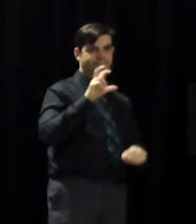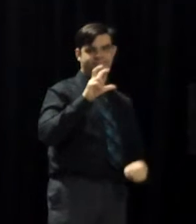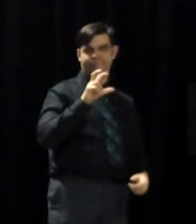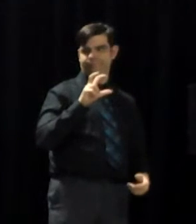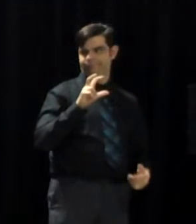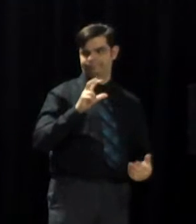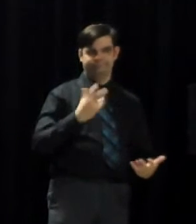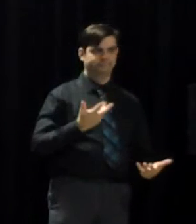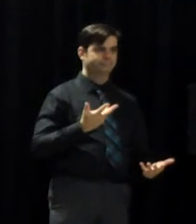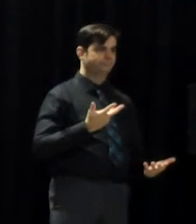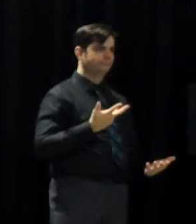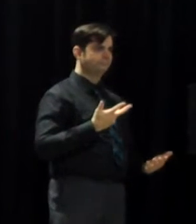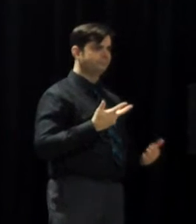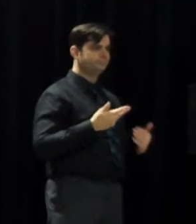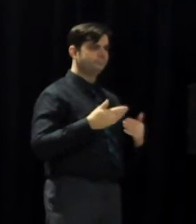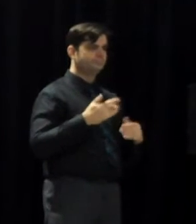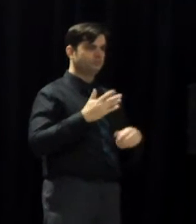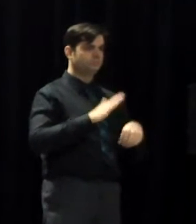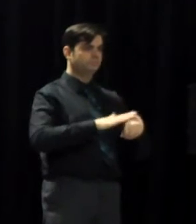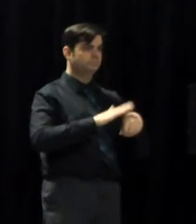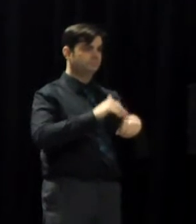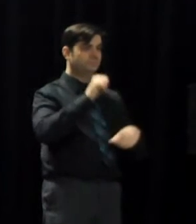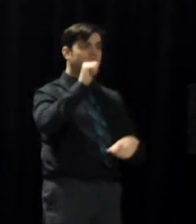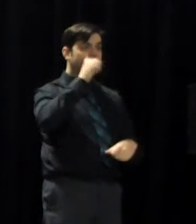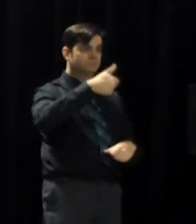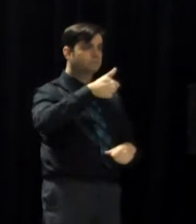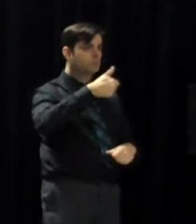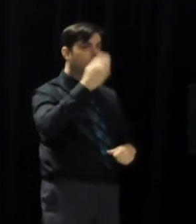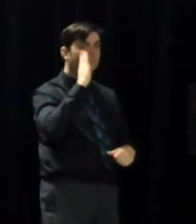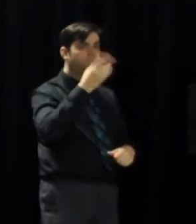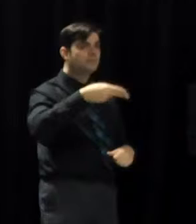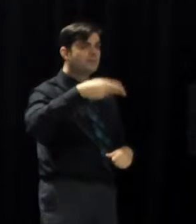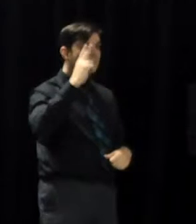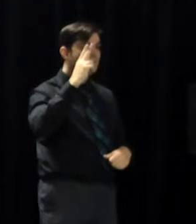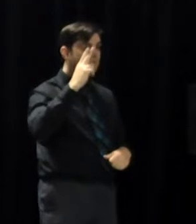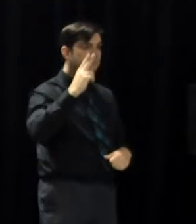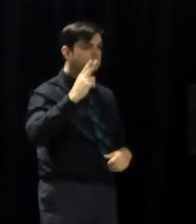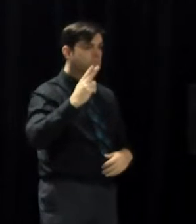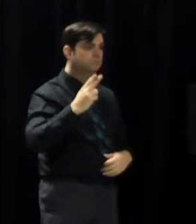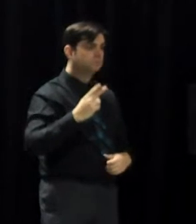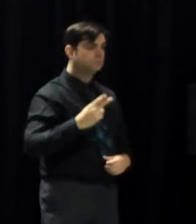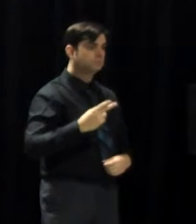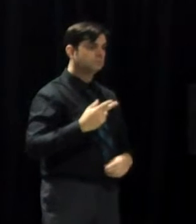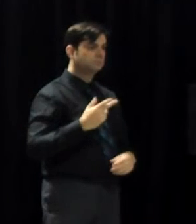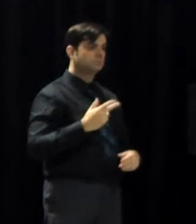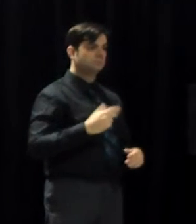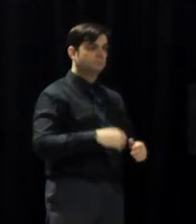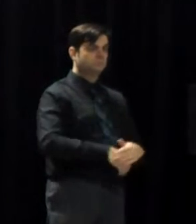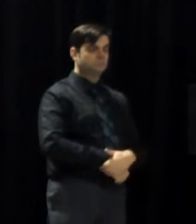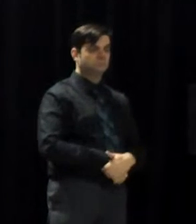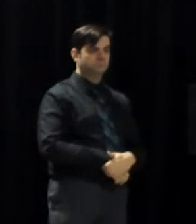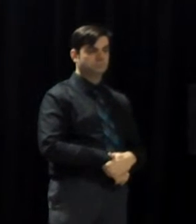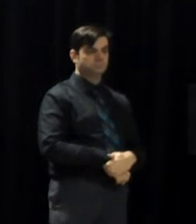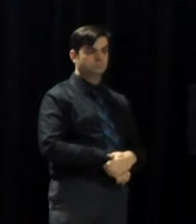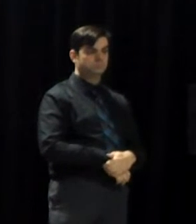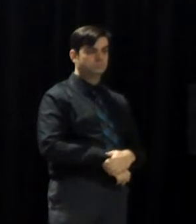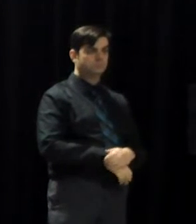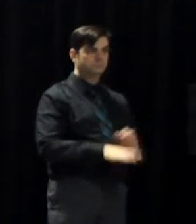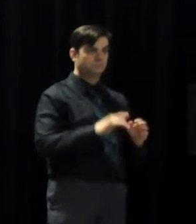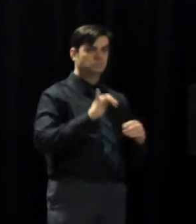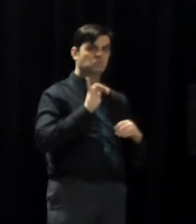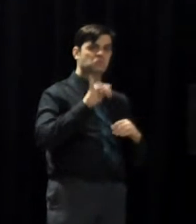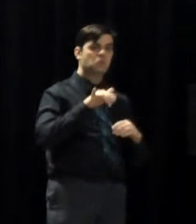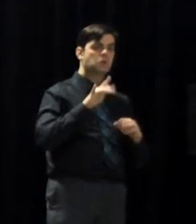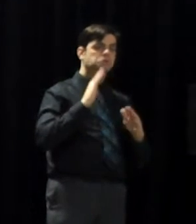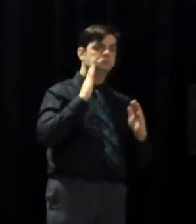case day tomorrow. We'll see if that's the new norm or if it's an outlier. We've had low day outliers. Today's low 293 might be a low